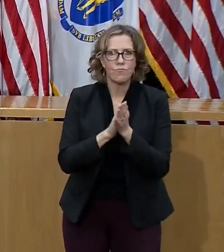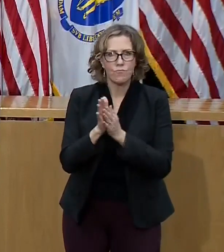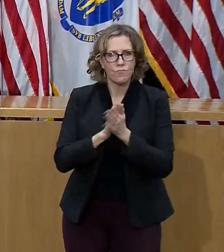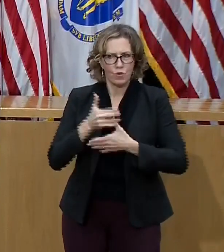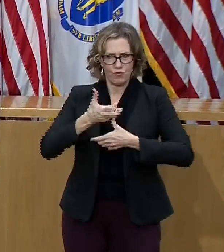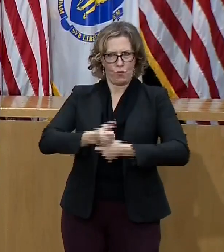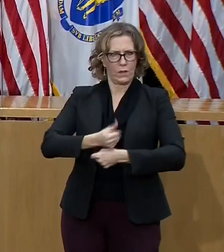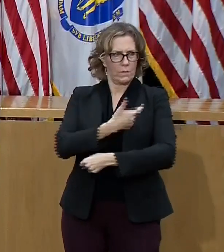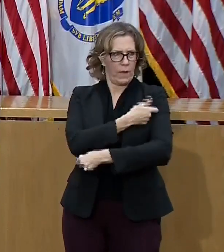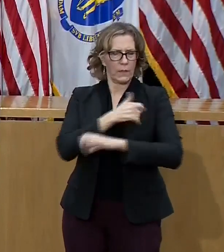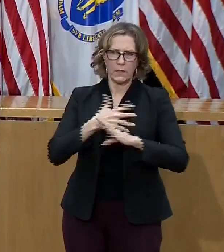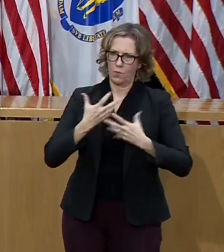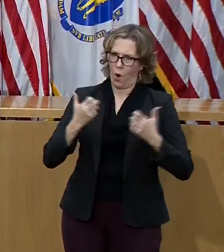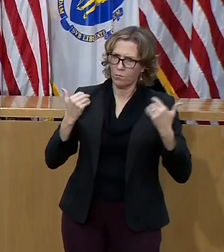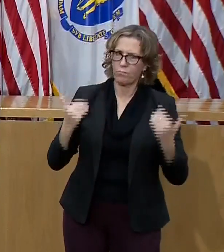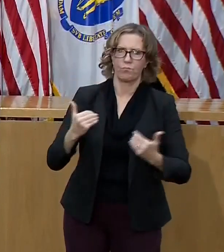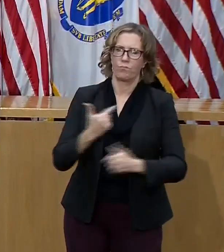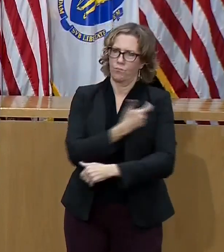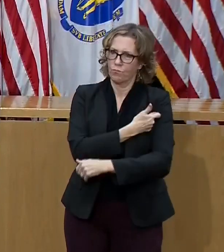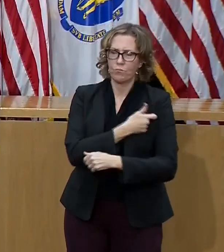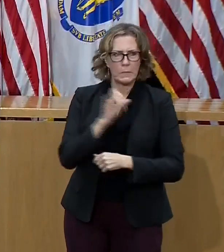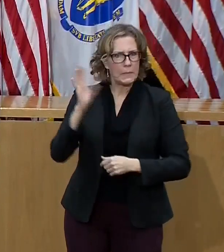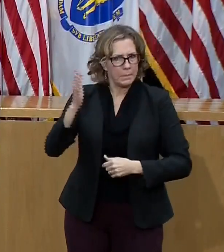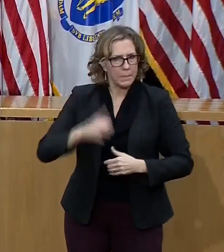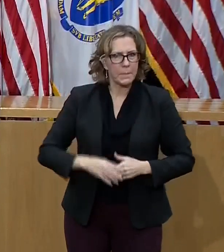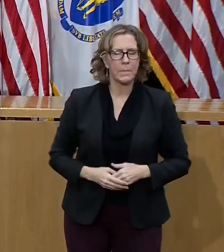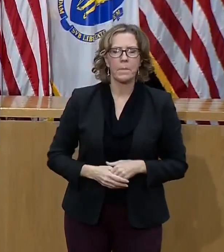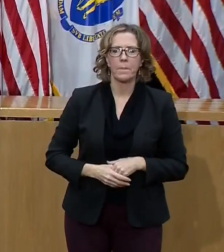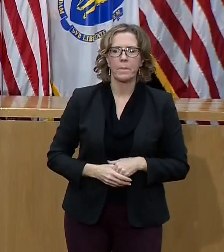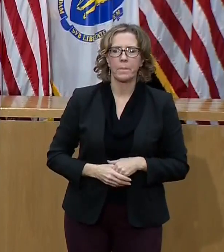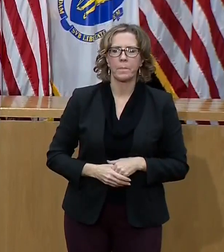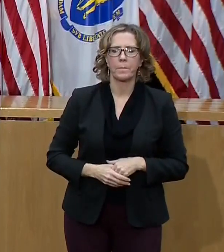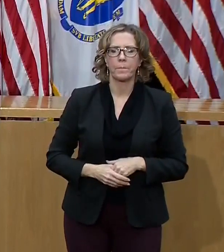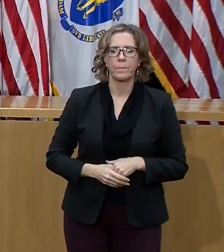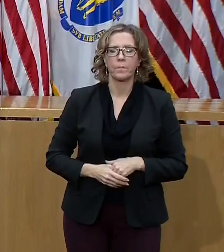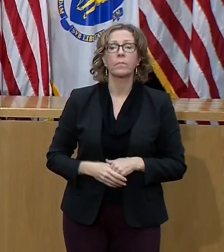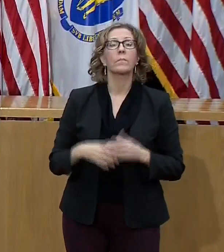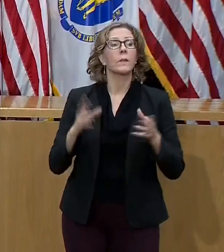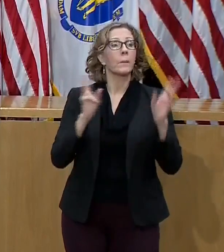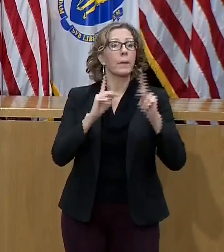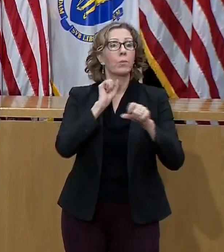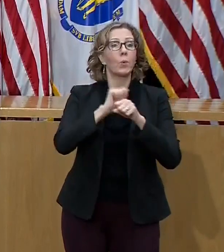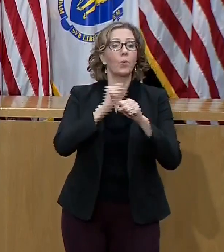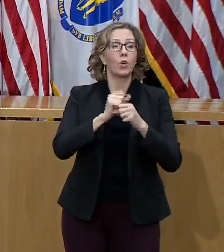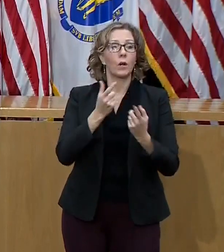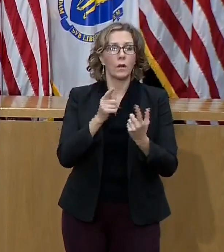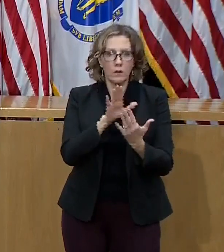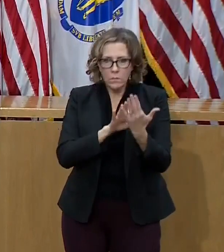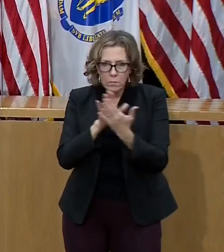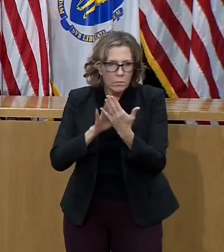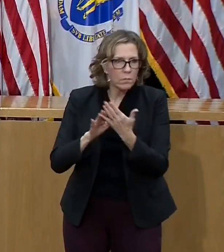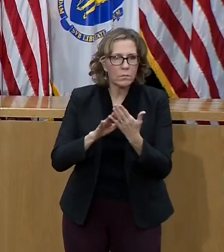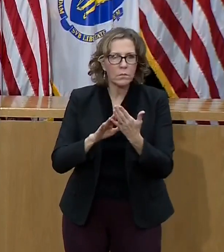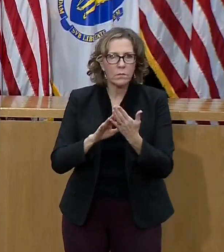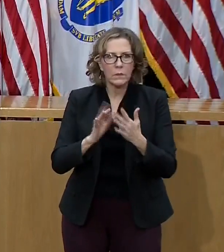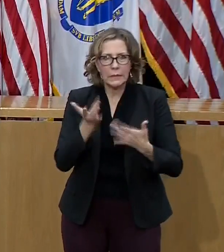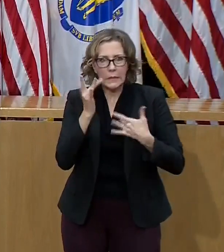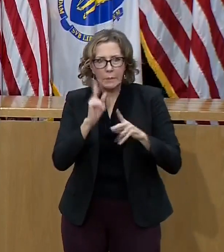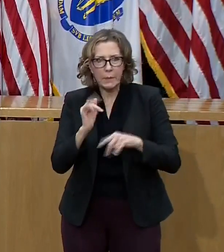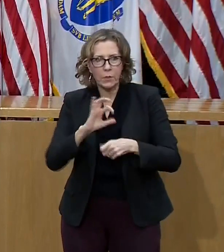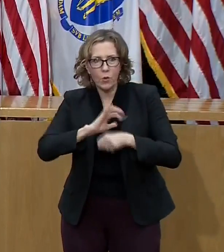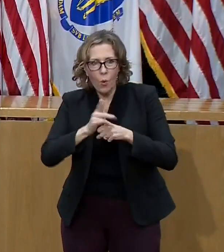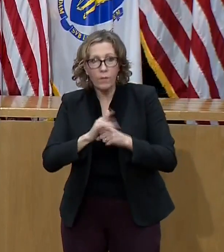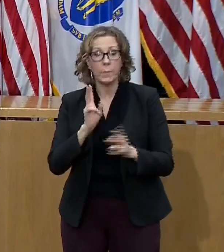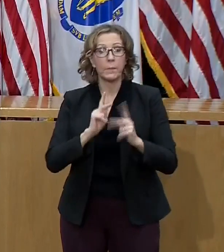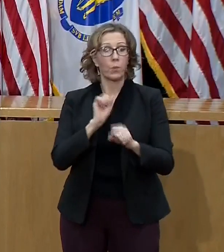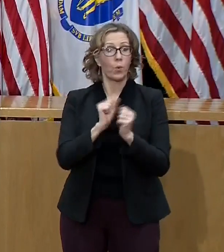of the vaccine. So far, we're seeing that many of the folks in COVID-facing roles know that it's a safe and effective